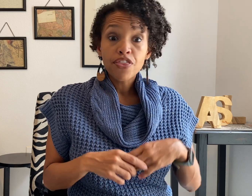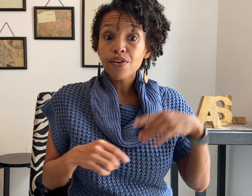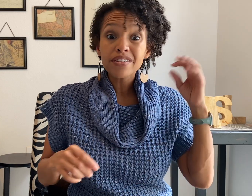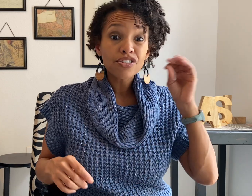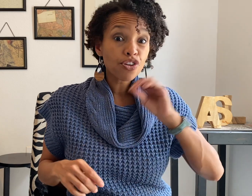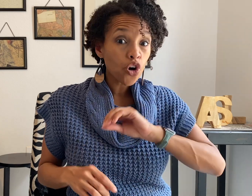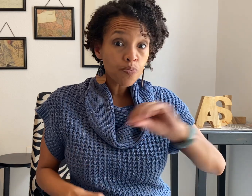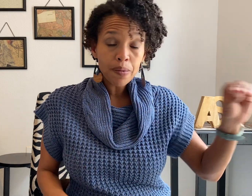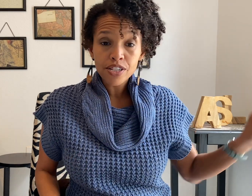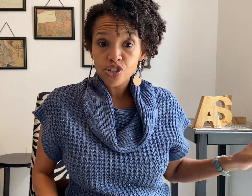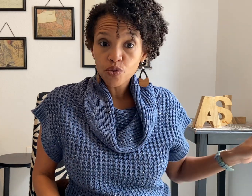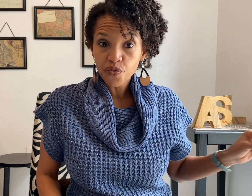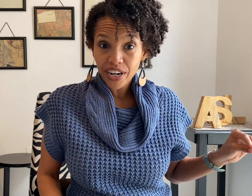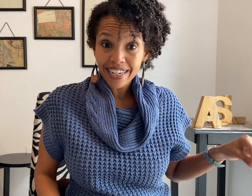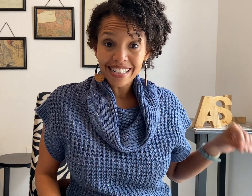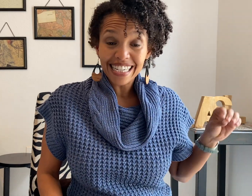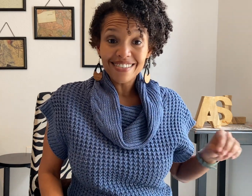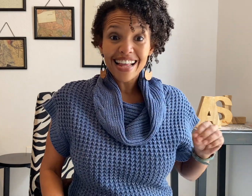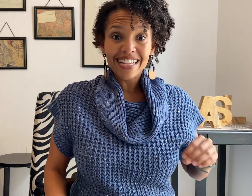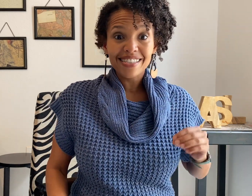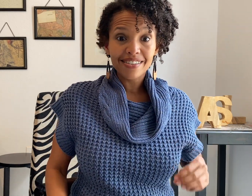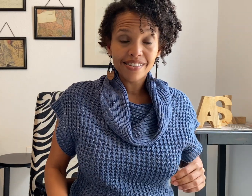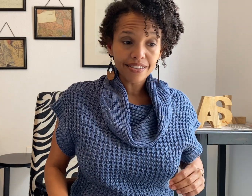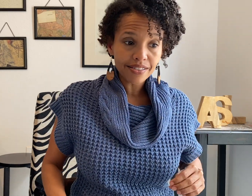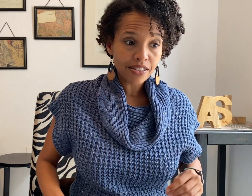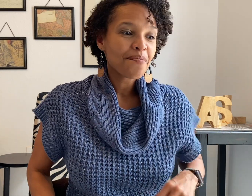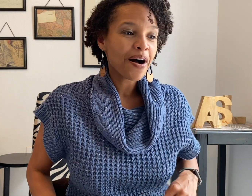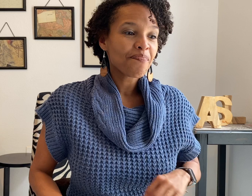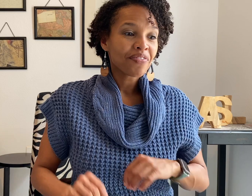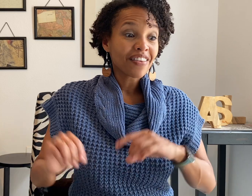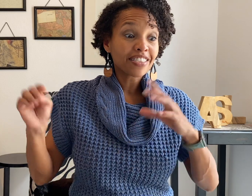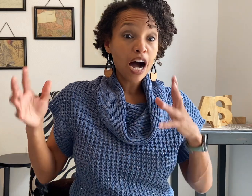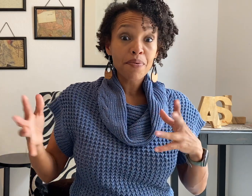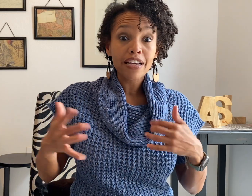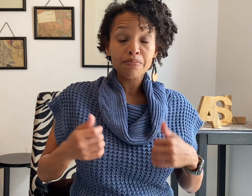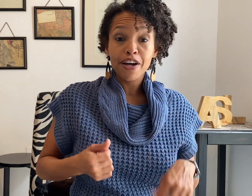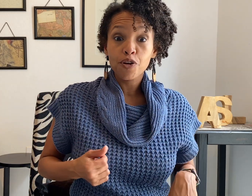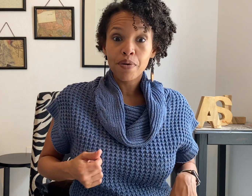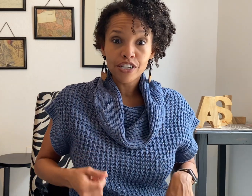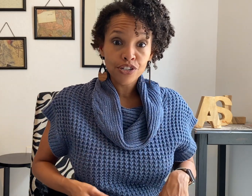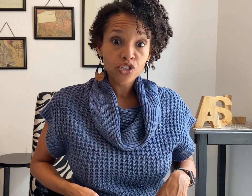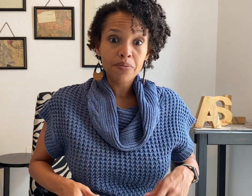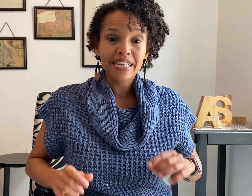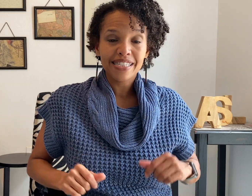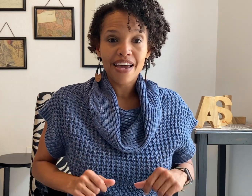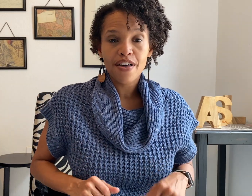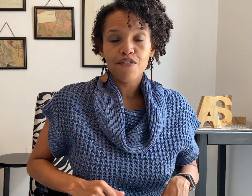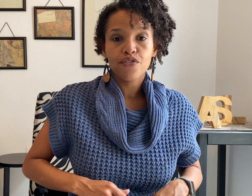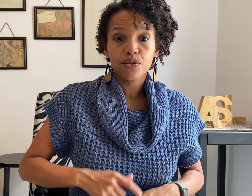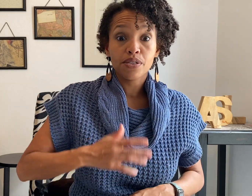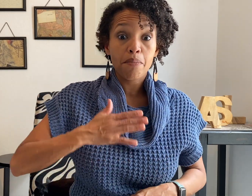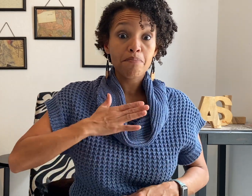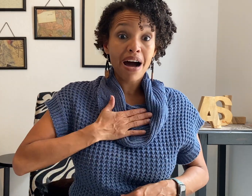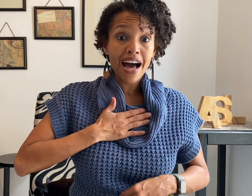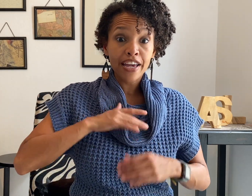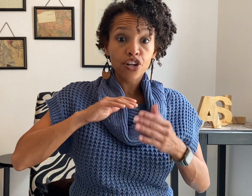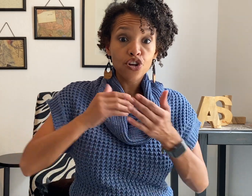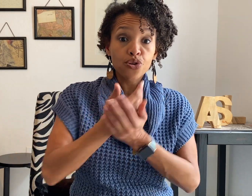is no prepositional phrase in that sentence, but the topic is my new pictures, so I'm going to sign that first. My